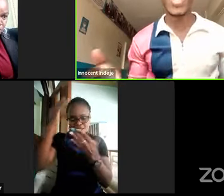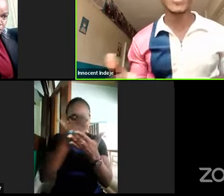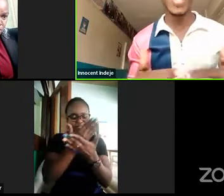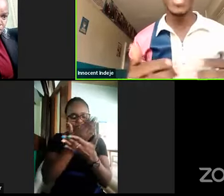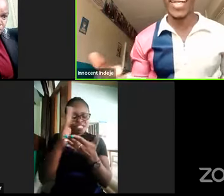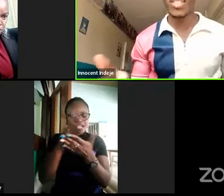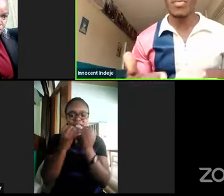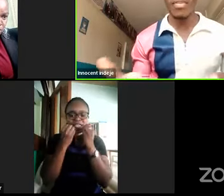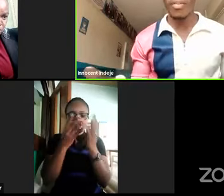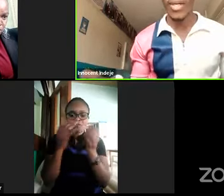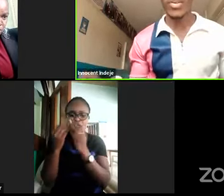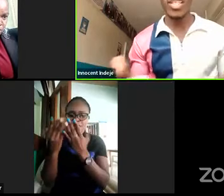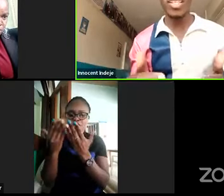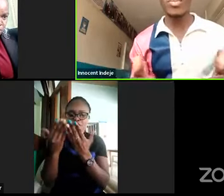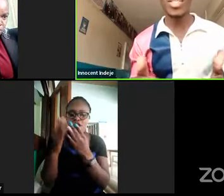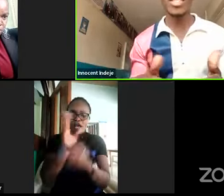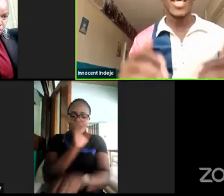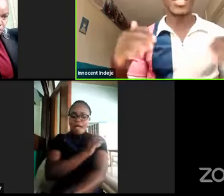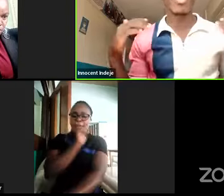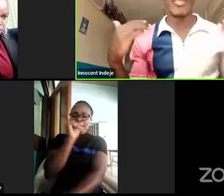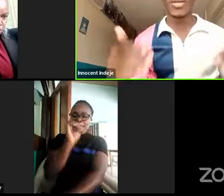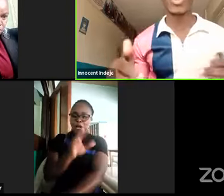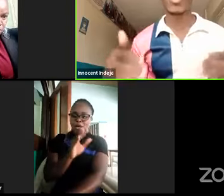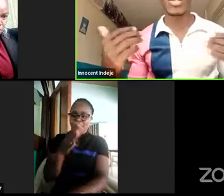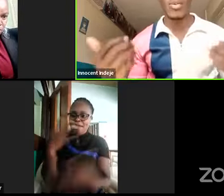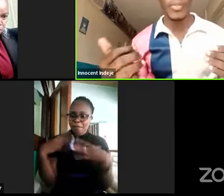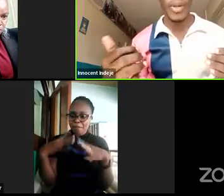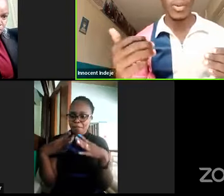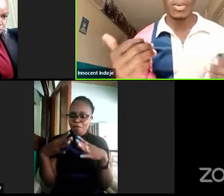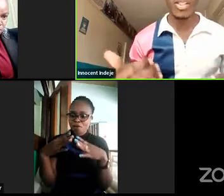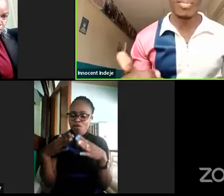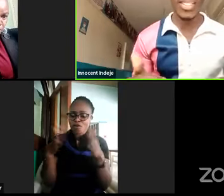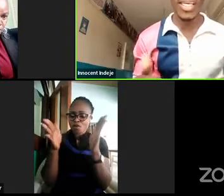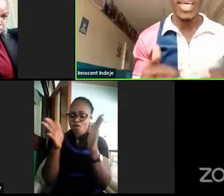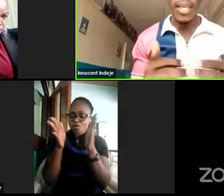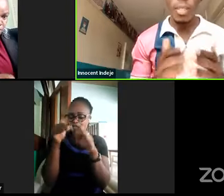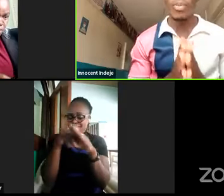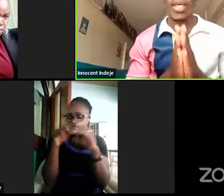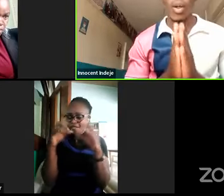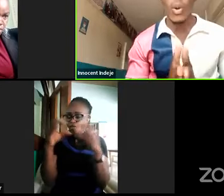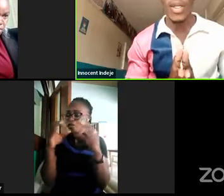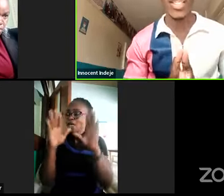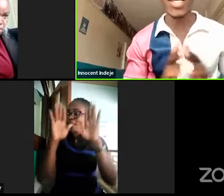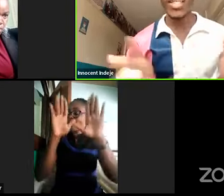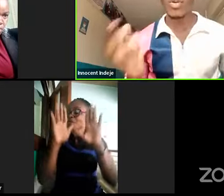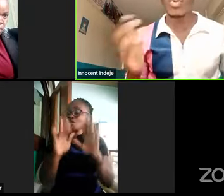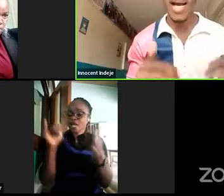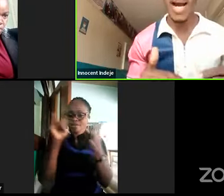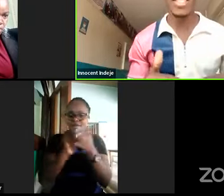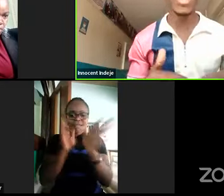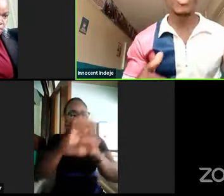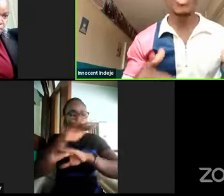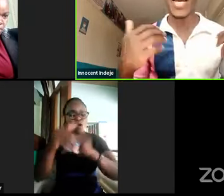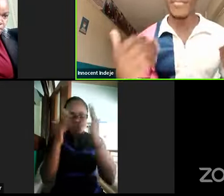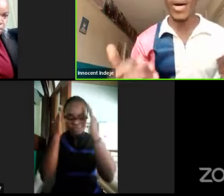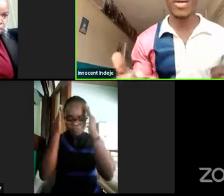needs and rights of every person. And this means even persons with disability need to be included, they need to be heard, they need to be empowered,